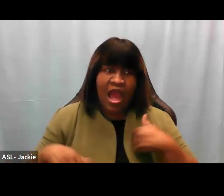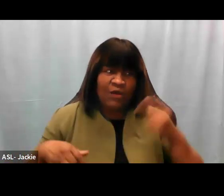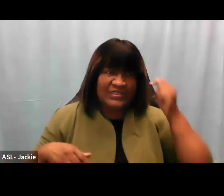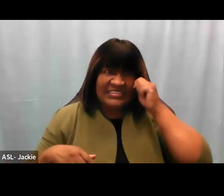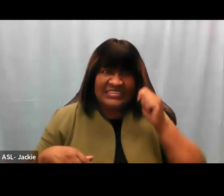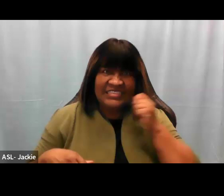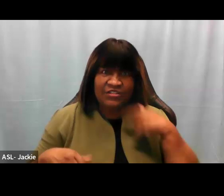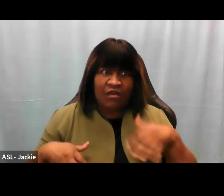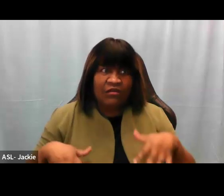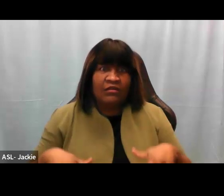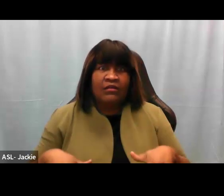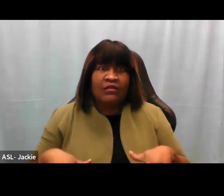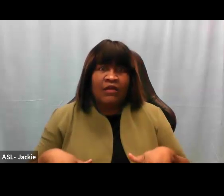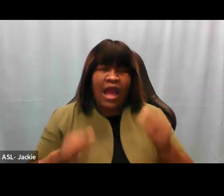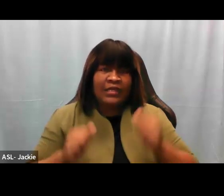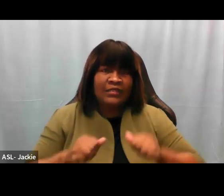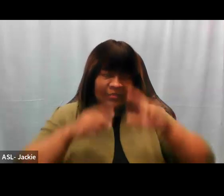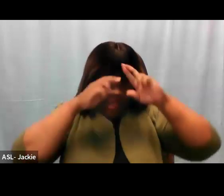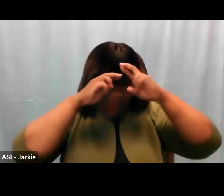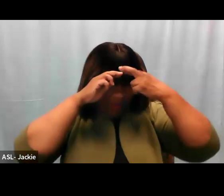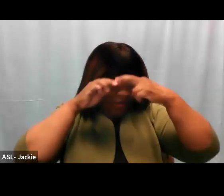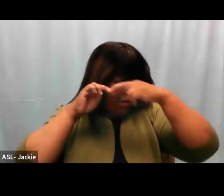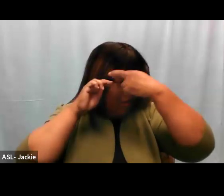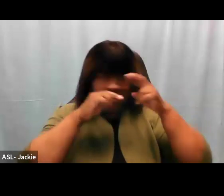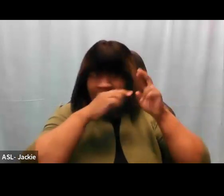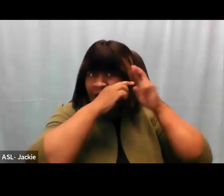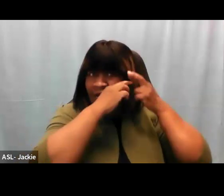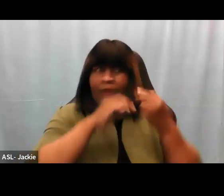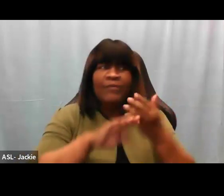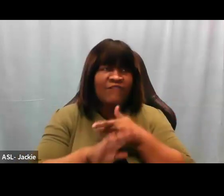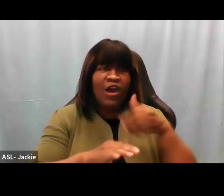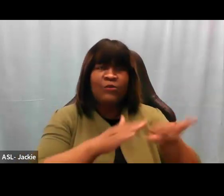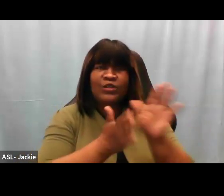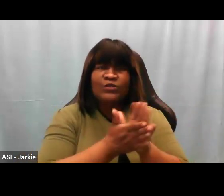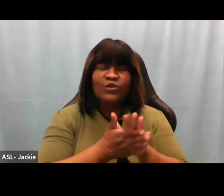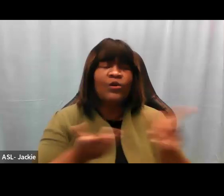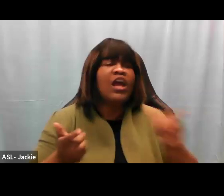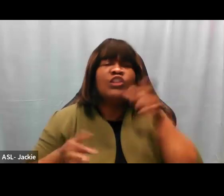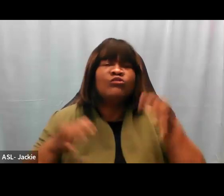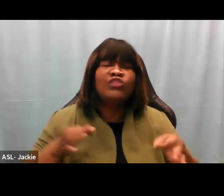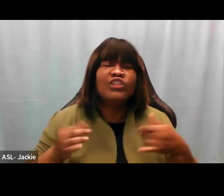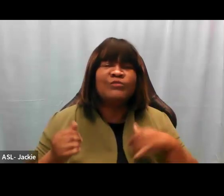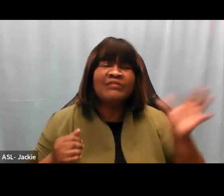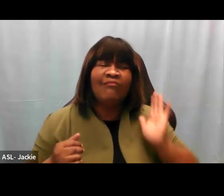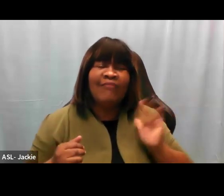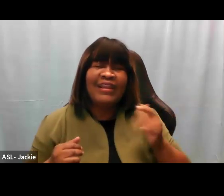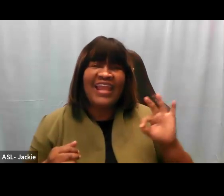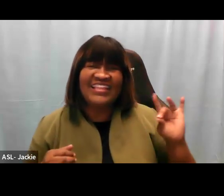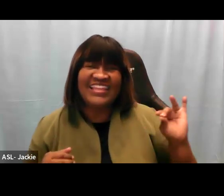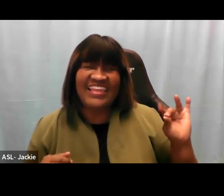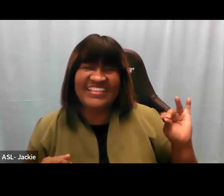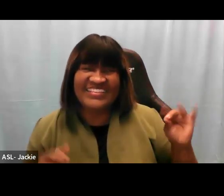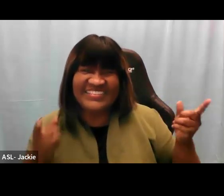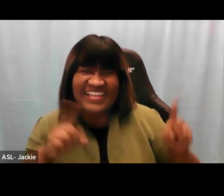could not curl and wrap my bangs up before I went to school. Don't judge me. It was in the 80s. There's also a lack